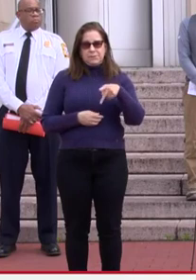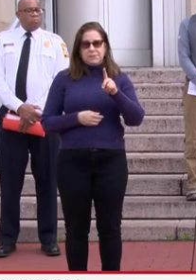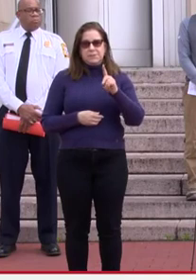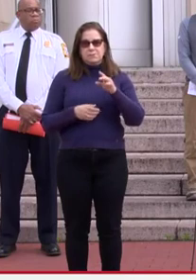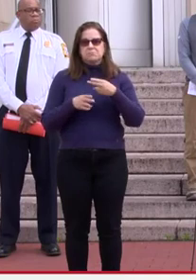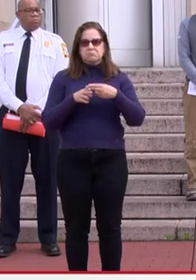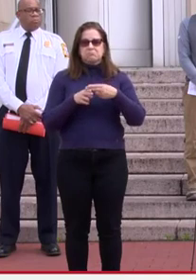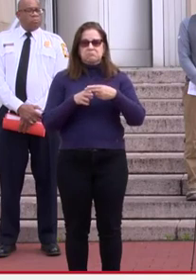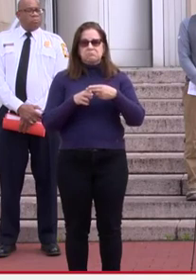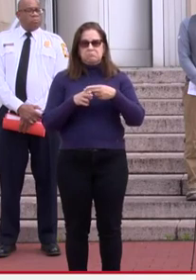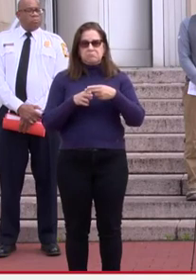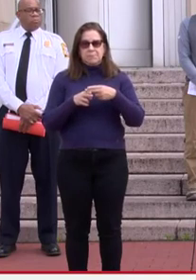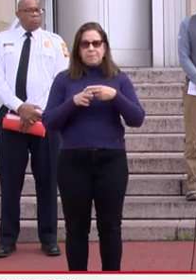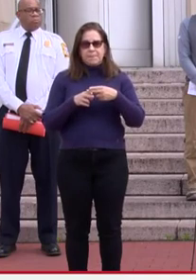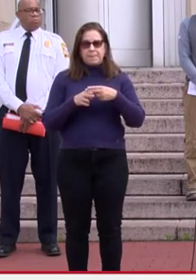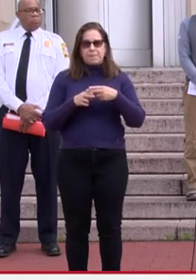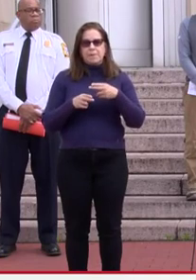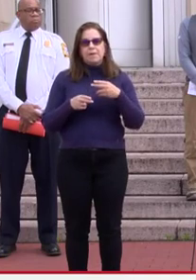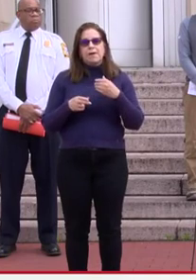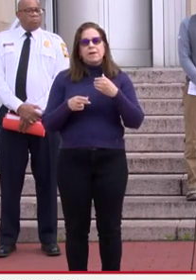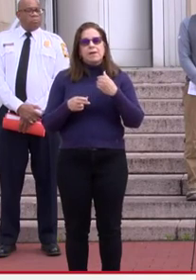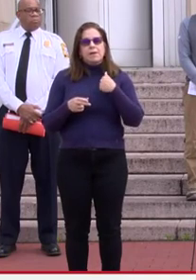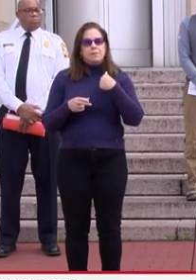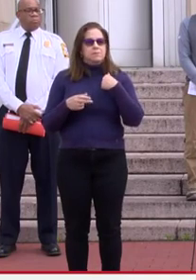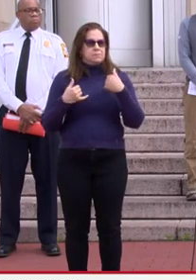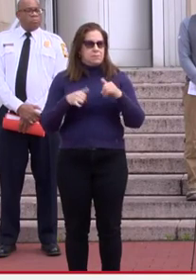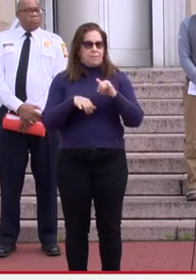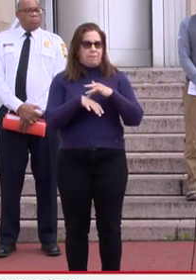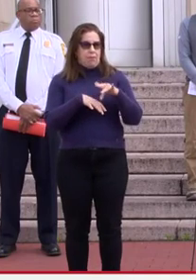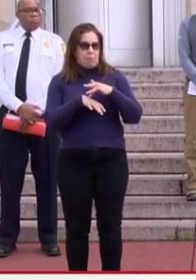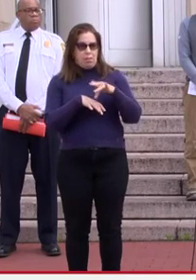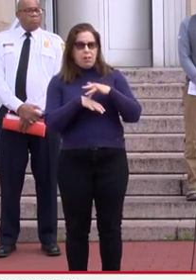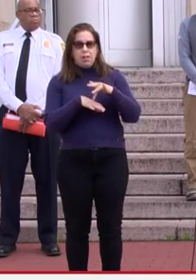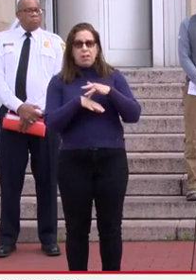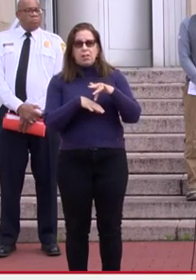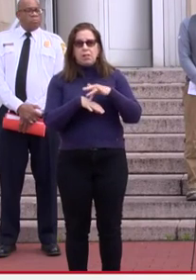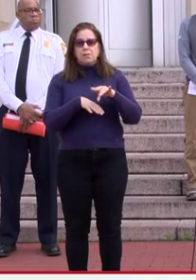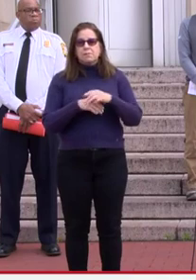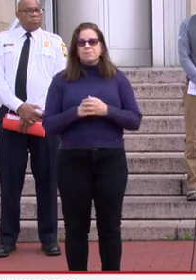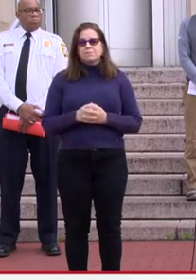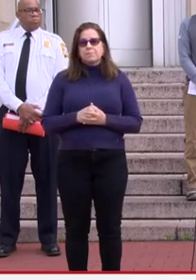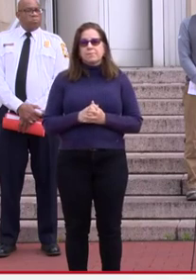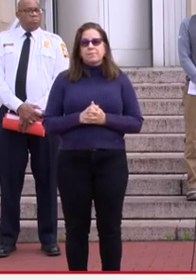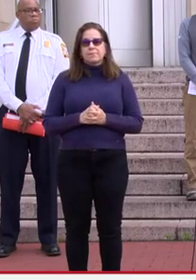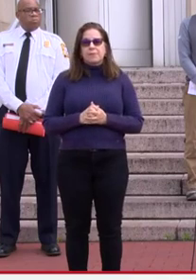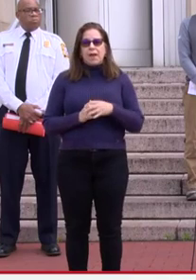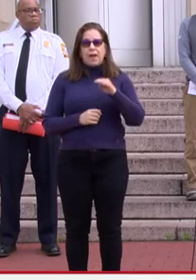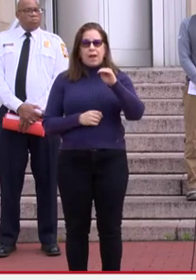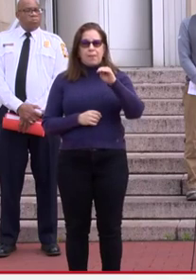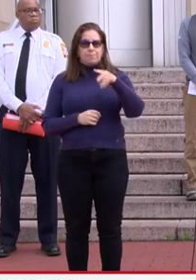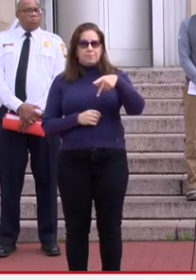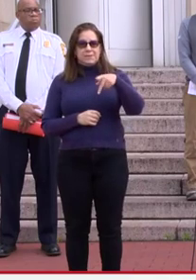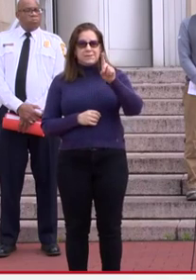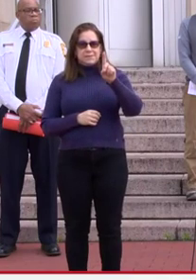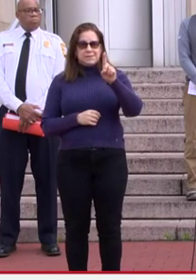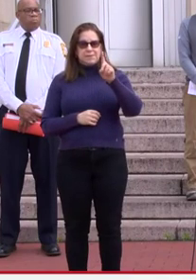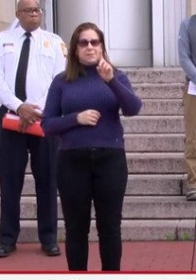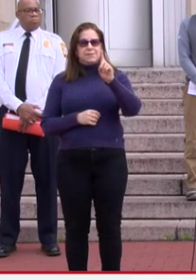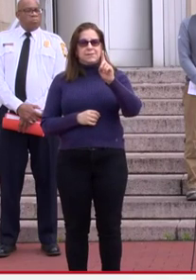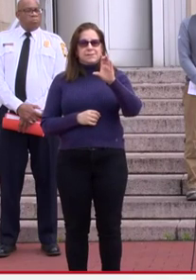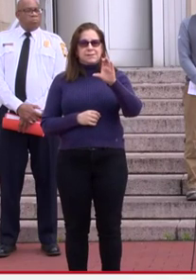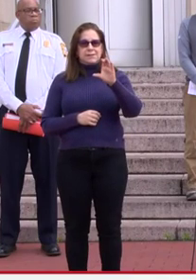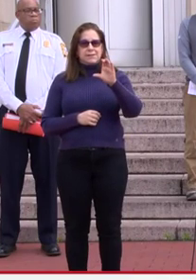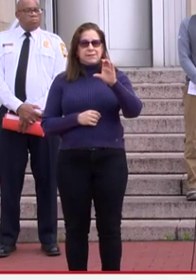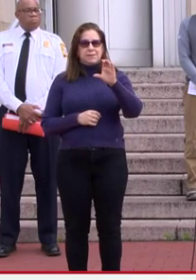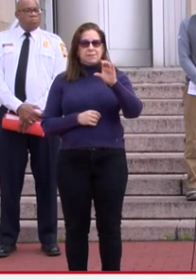we will continue to be available. We encourage you to visit our website at mpdc.dc.gov for all phone numbers and